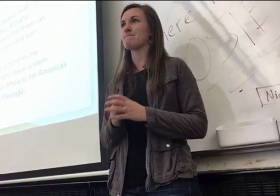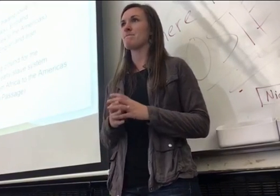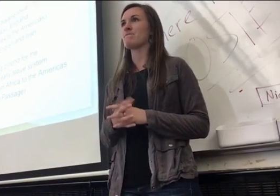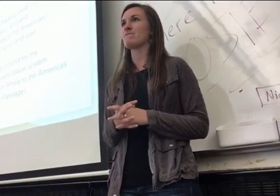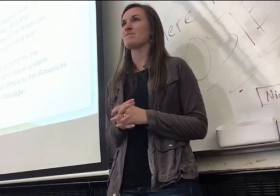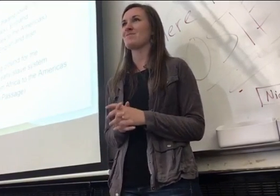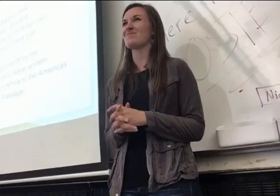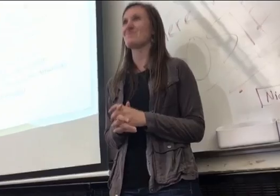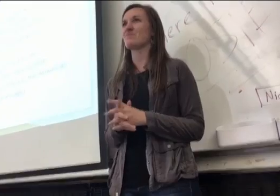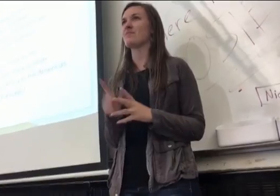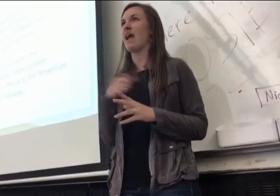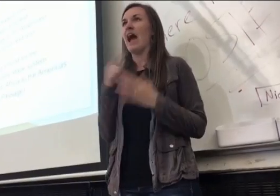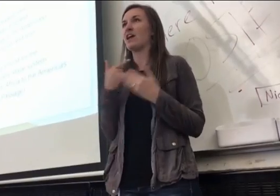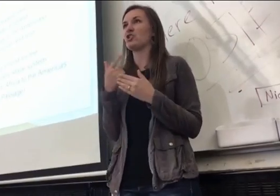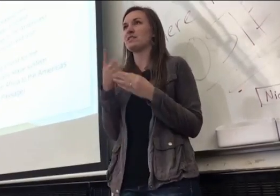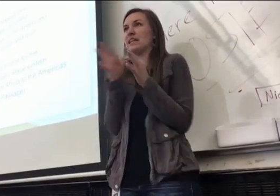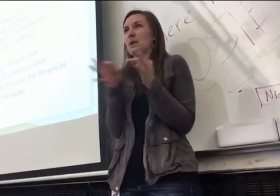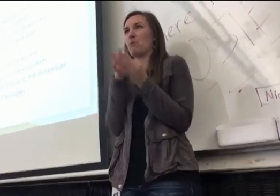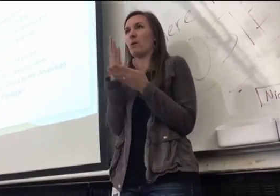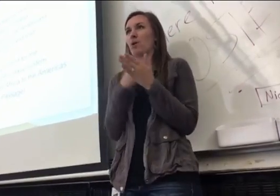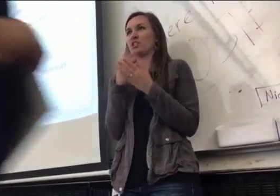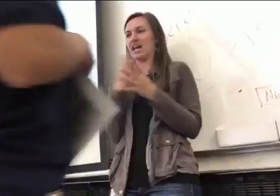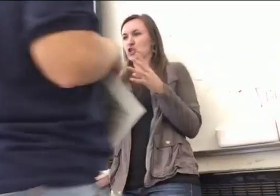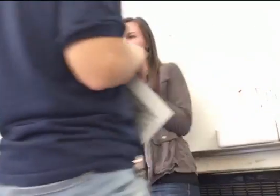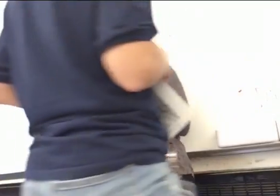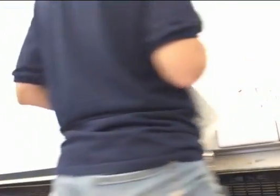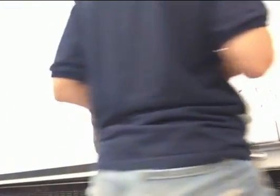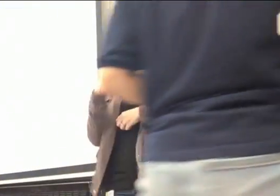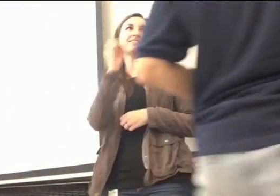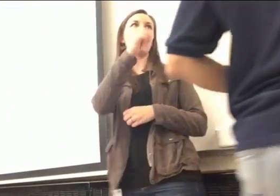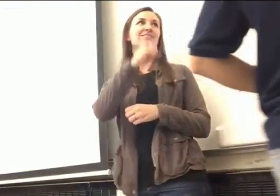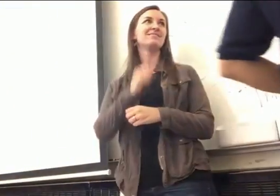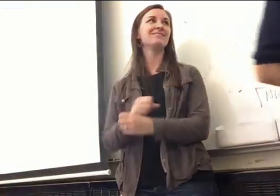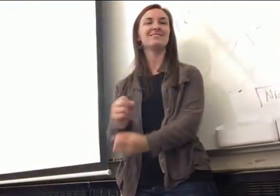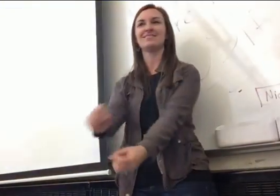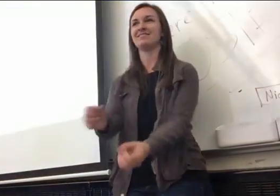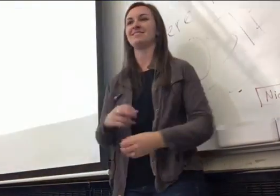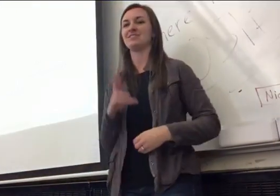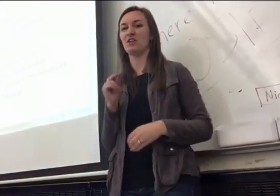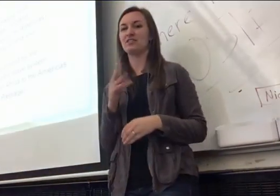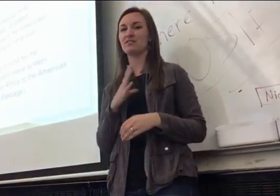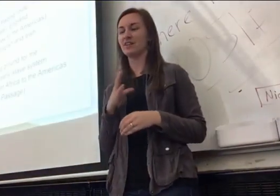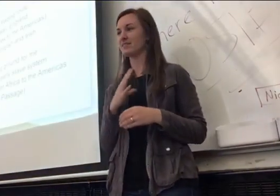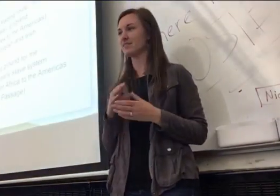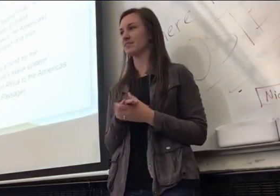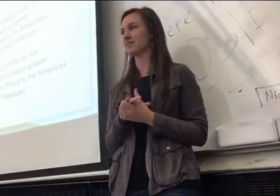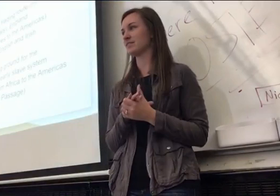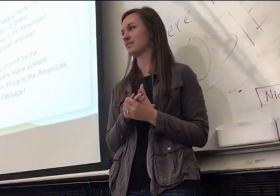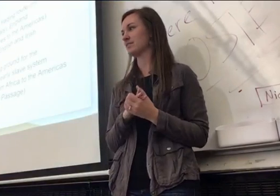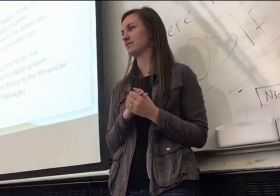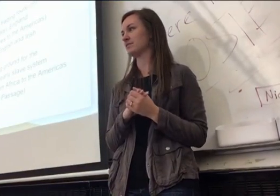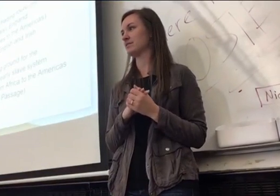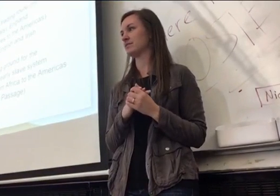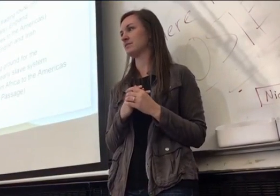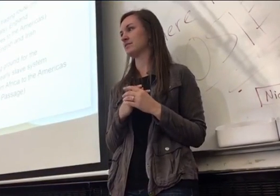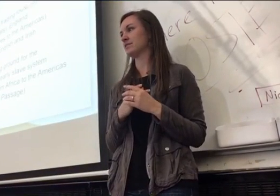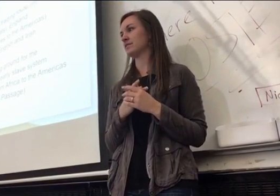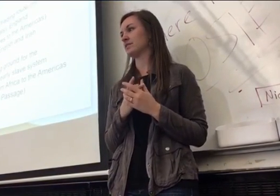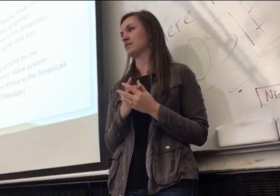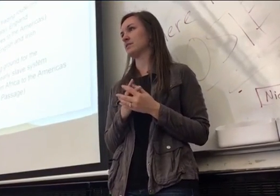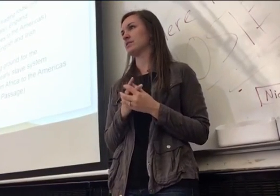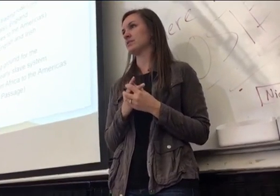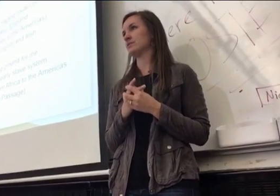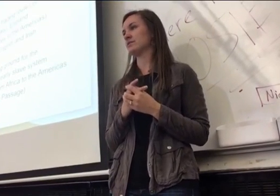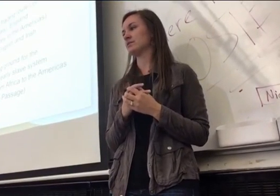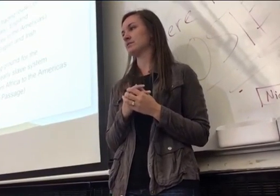careful. Take these and pass them to the front of your rows. Pass to the front. I don't